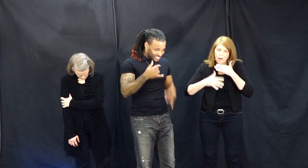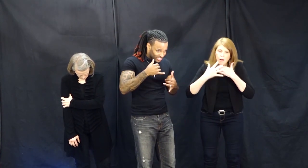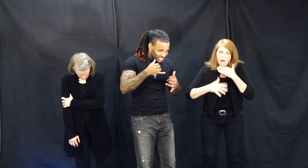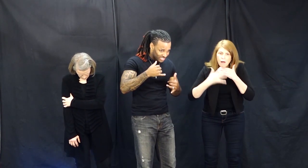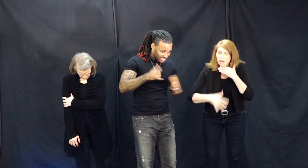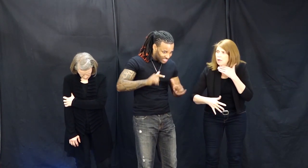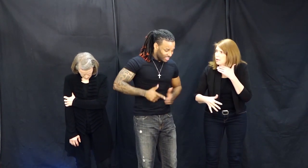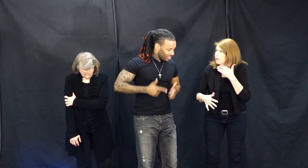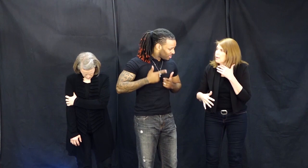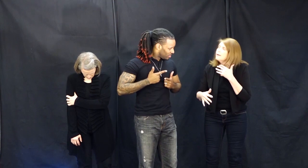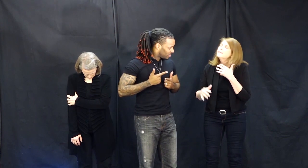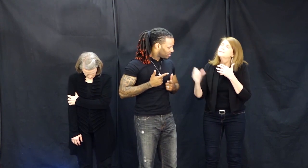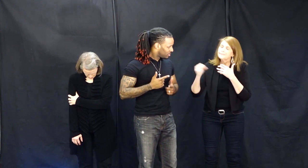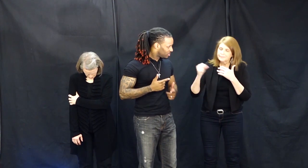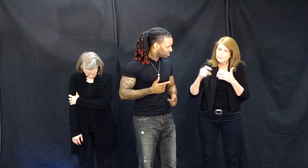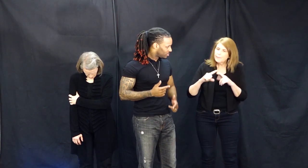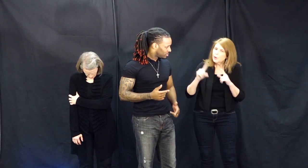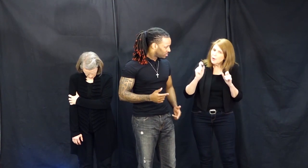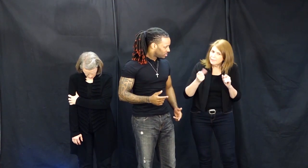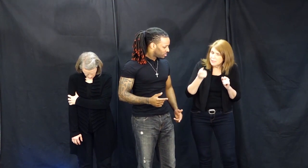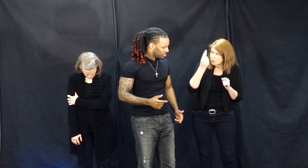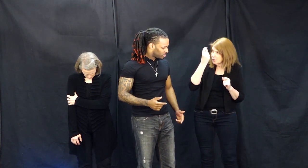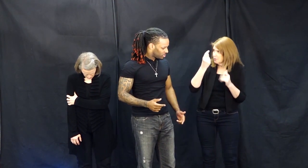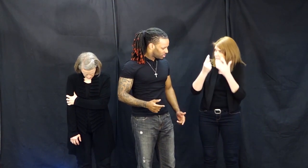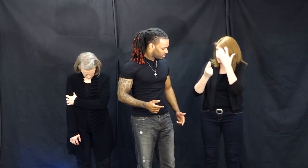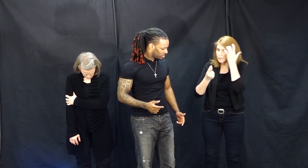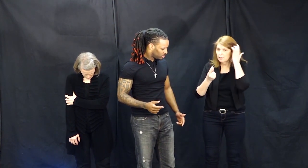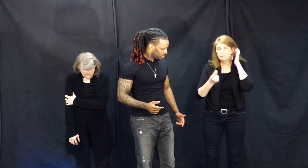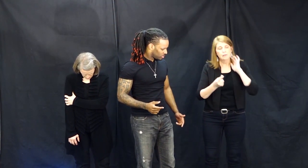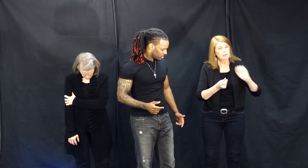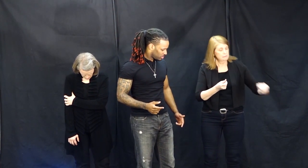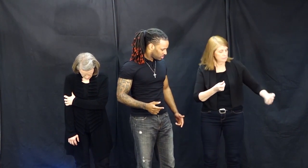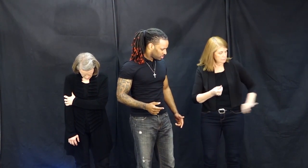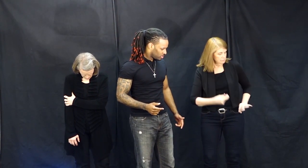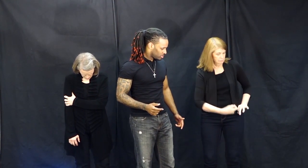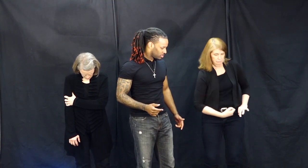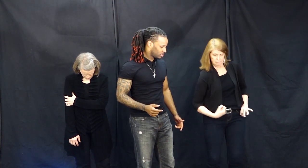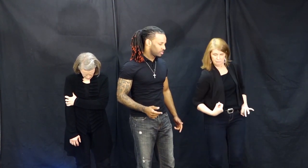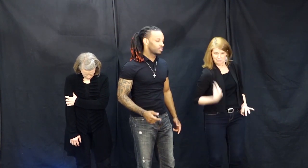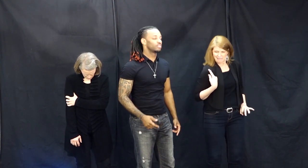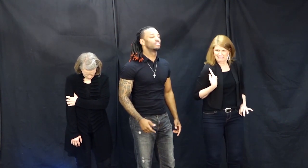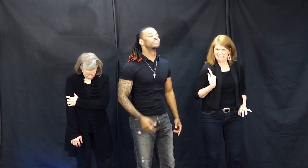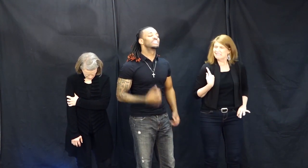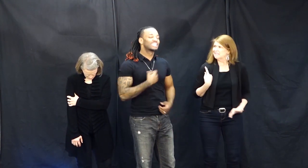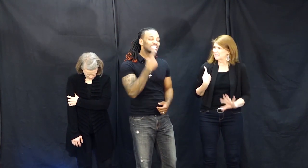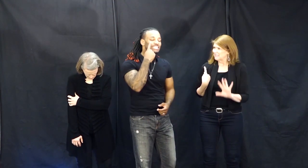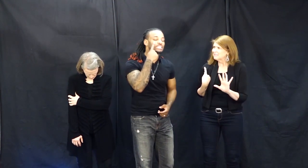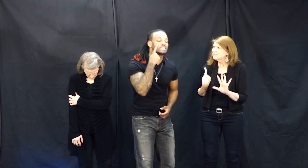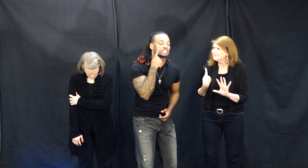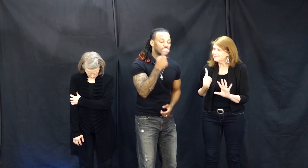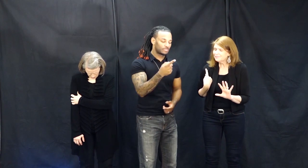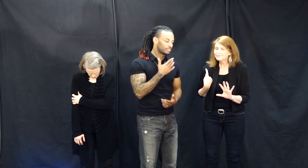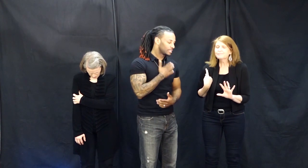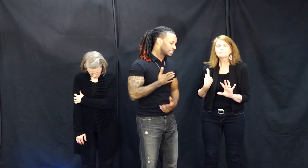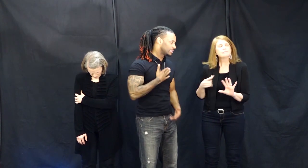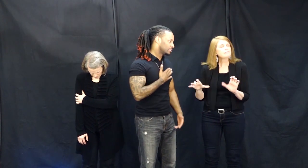home. Yes, but you have to understand, the bullet entered just above his hip and lodged in his right arm. Can I see him, please? I'm doing everything I